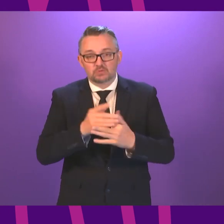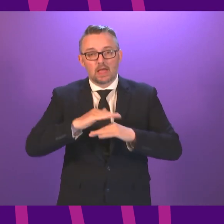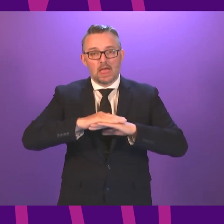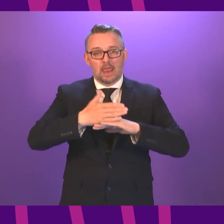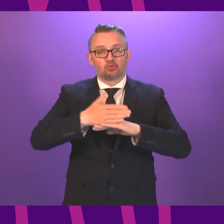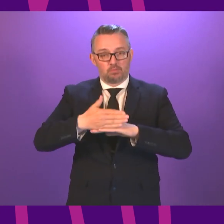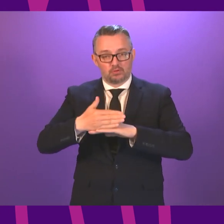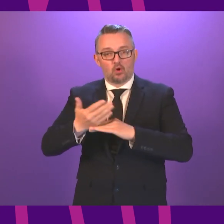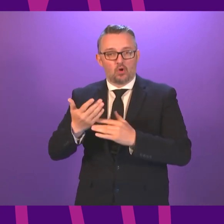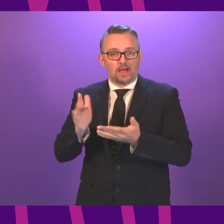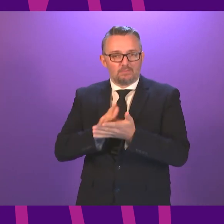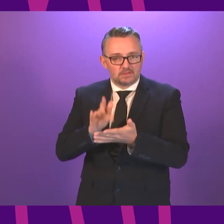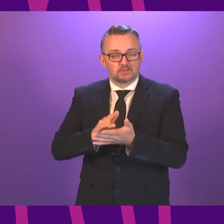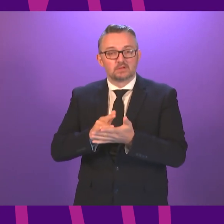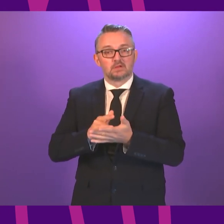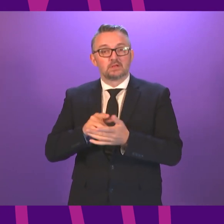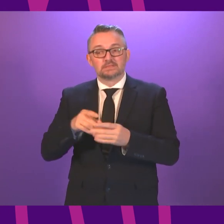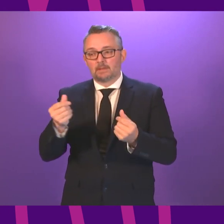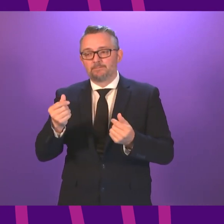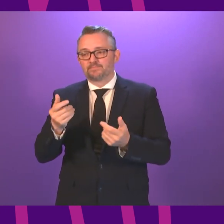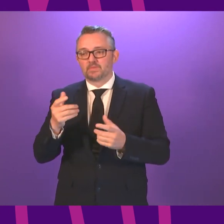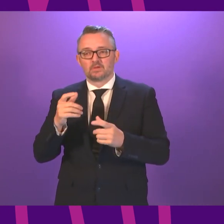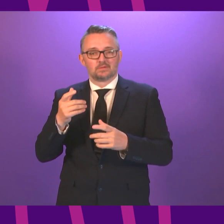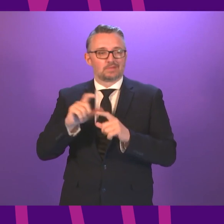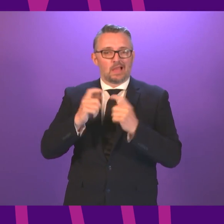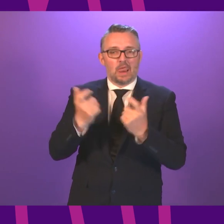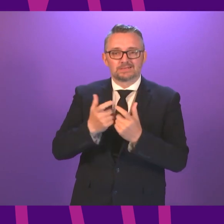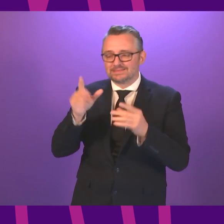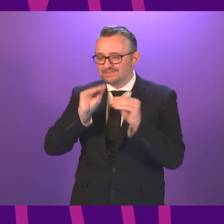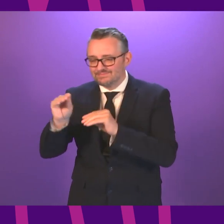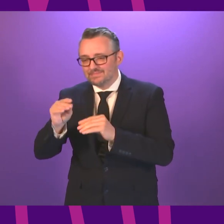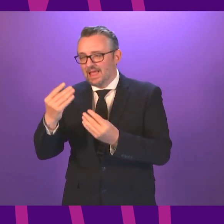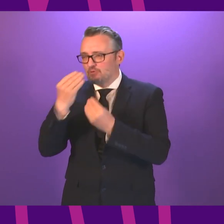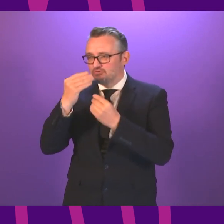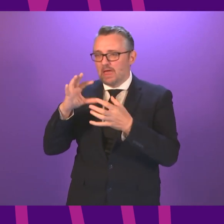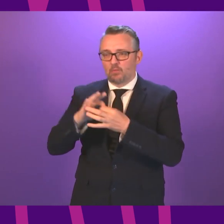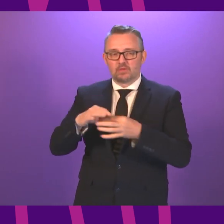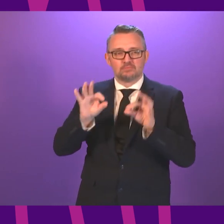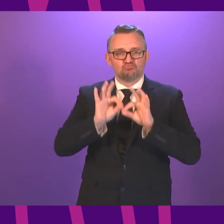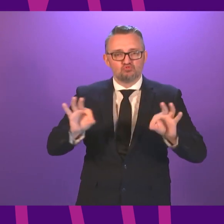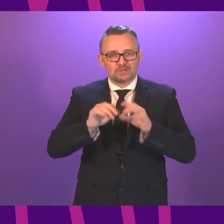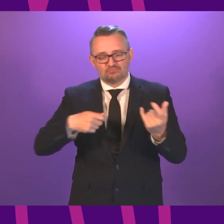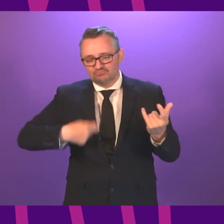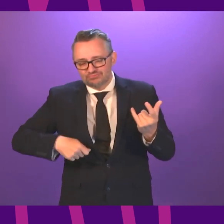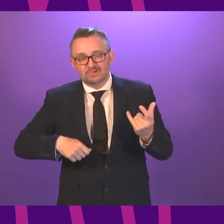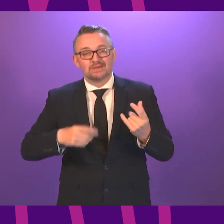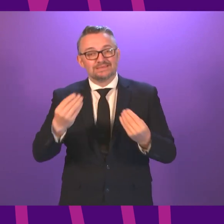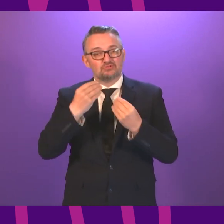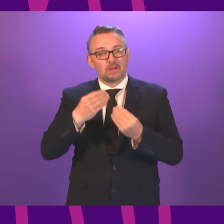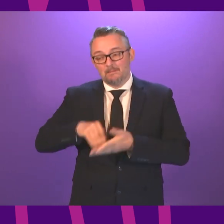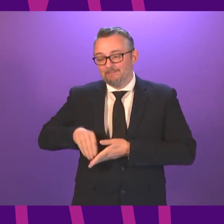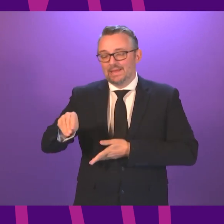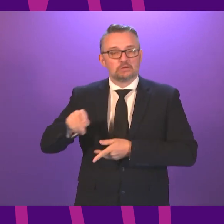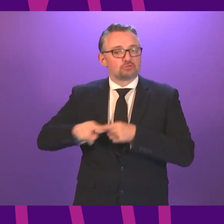to remove charges for core curriculum activities and for music and arts education, including instrumental music tuition.